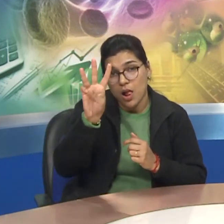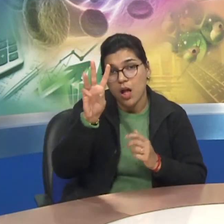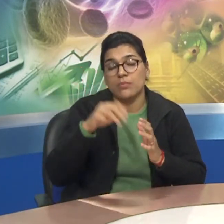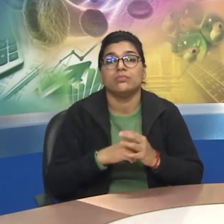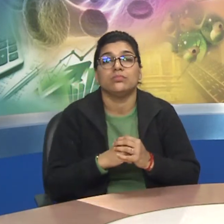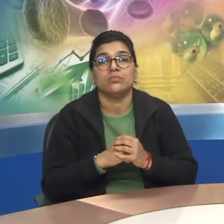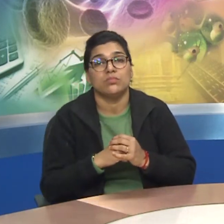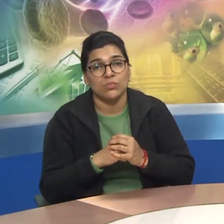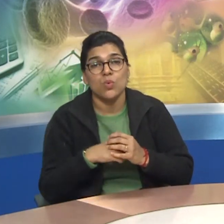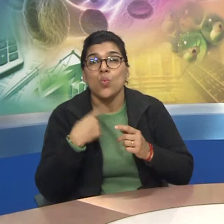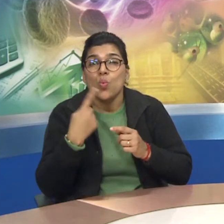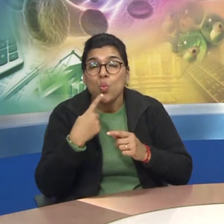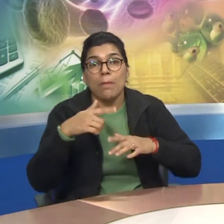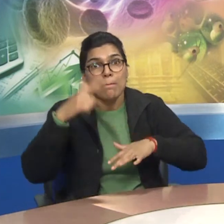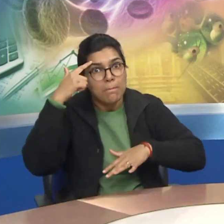Point 13.